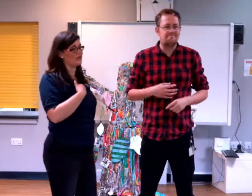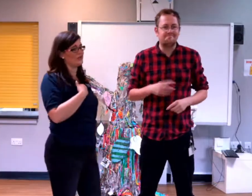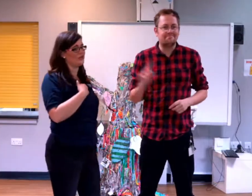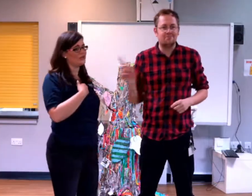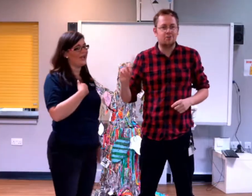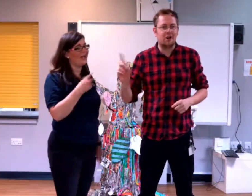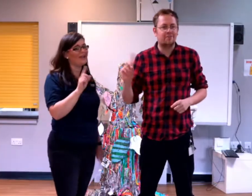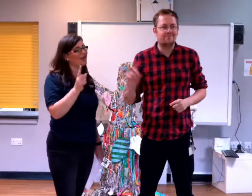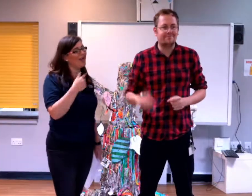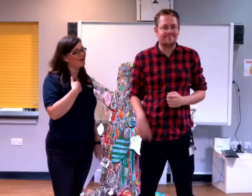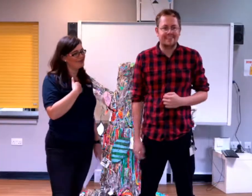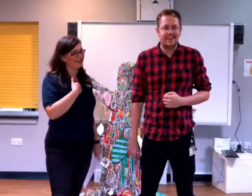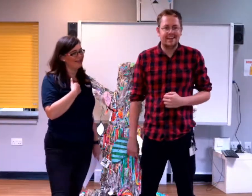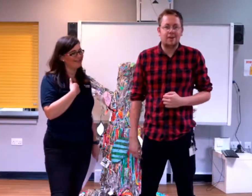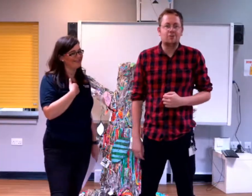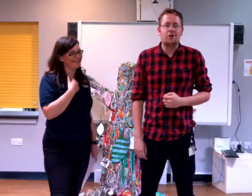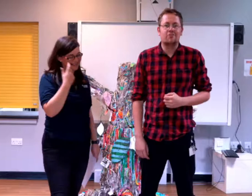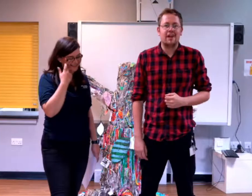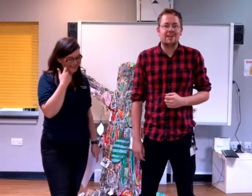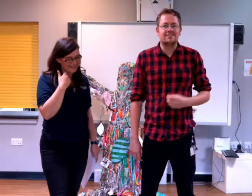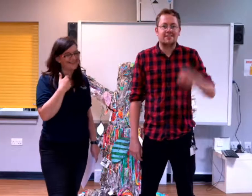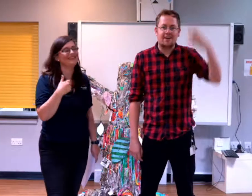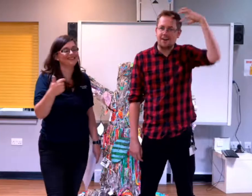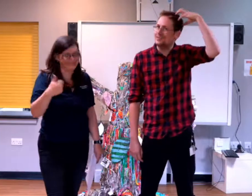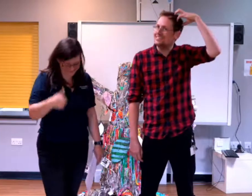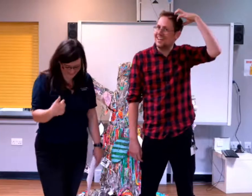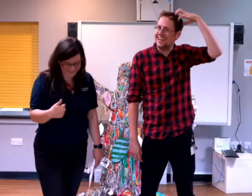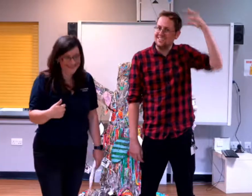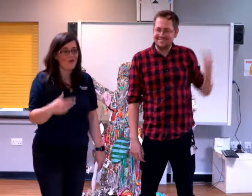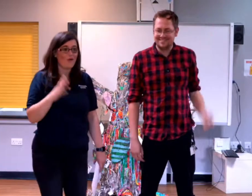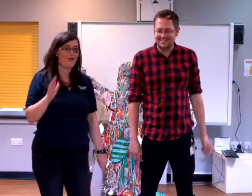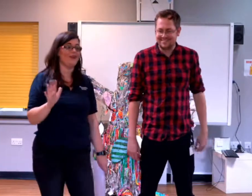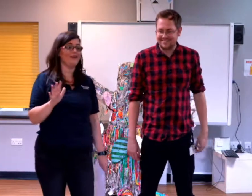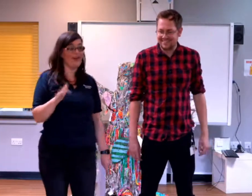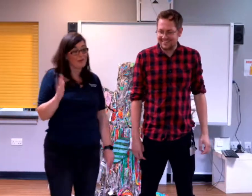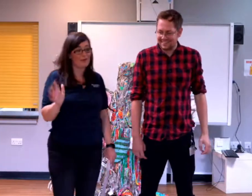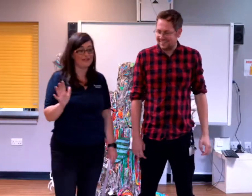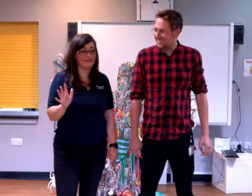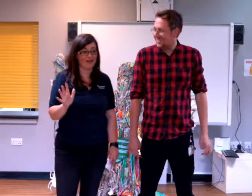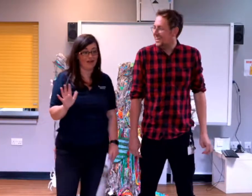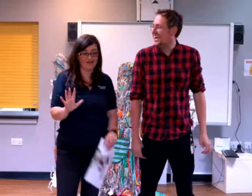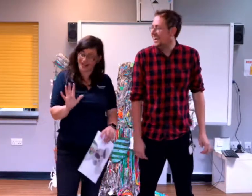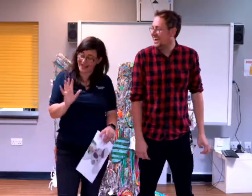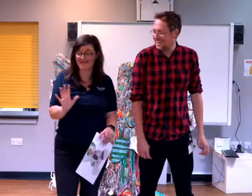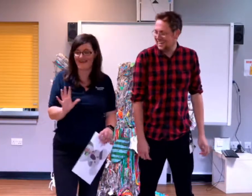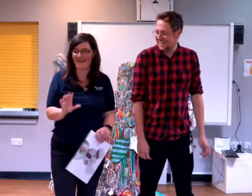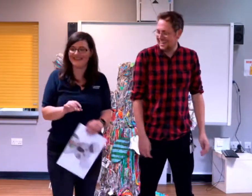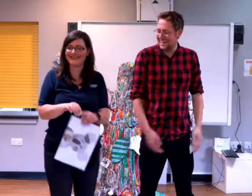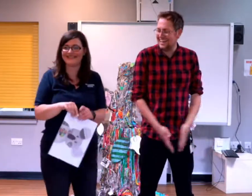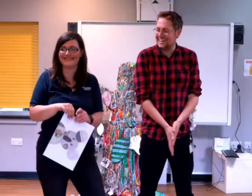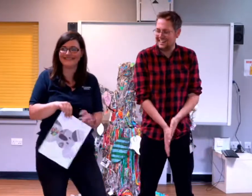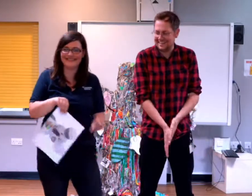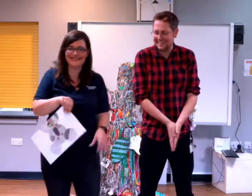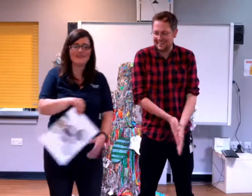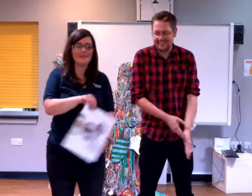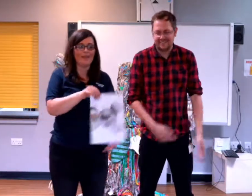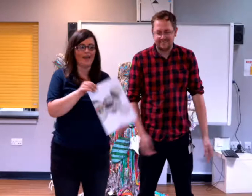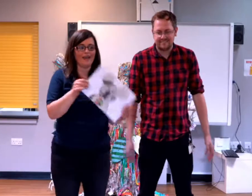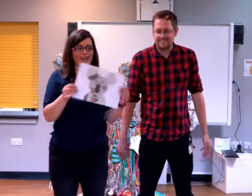statues. I was the winner. Not correct. I was the king. All right, I'll be better at the craft. It's fine. Okay,